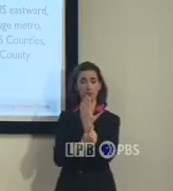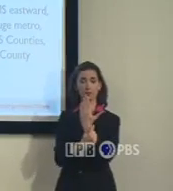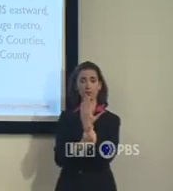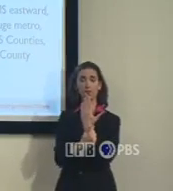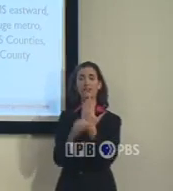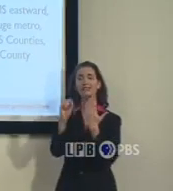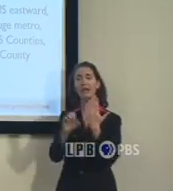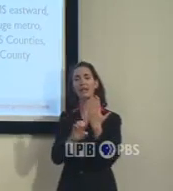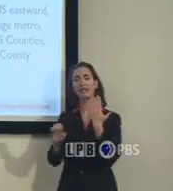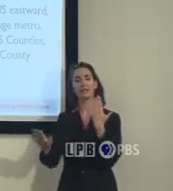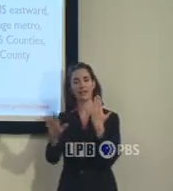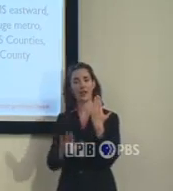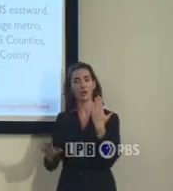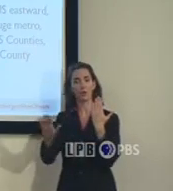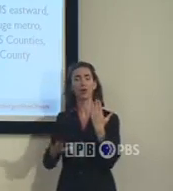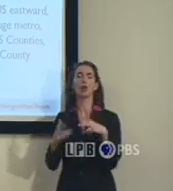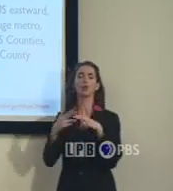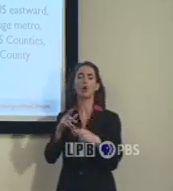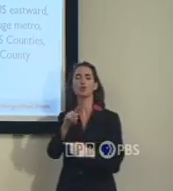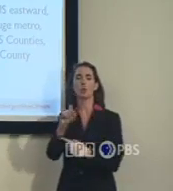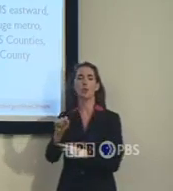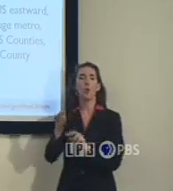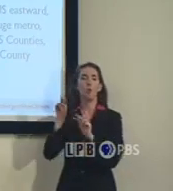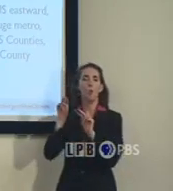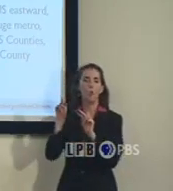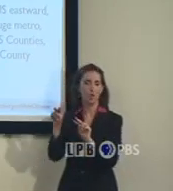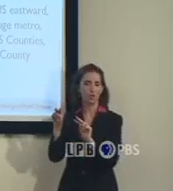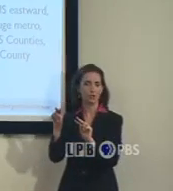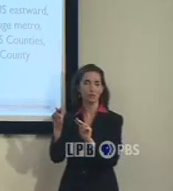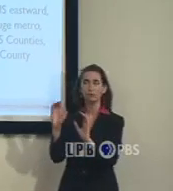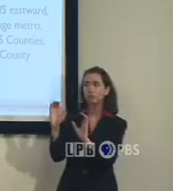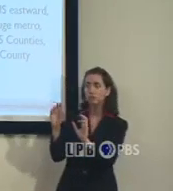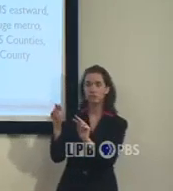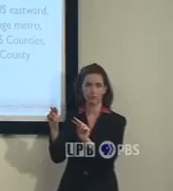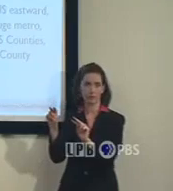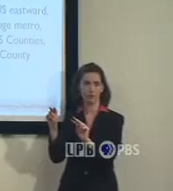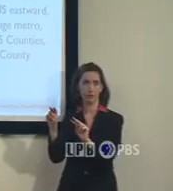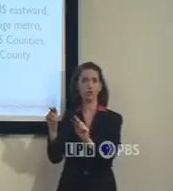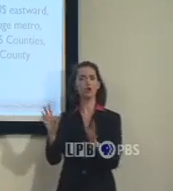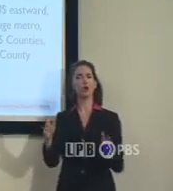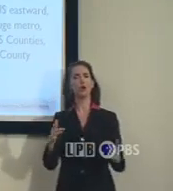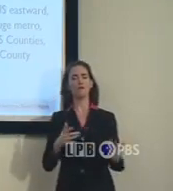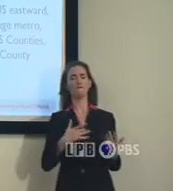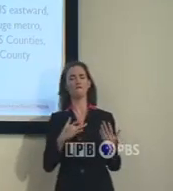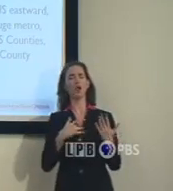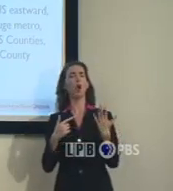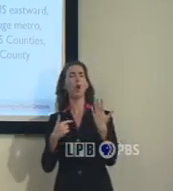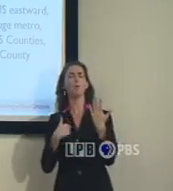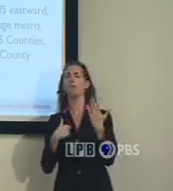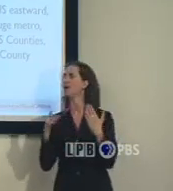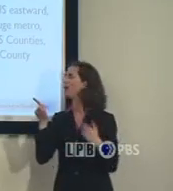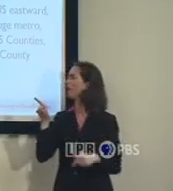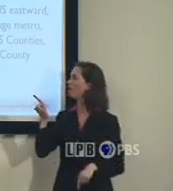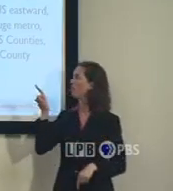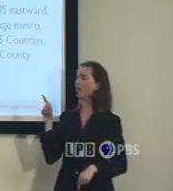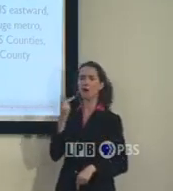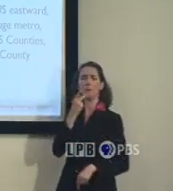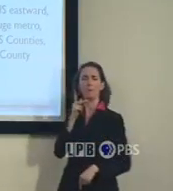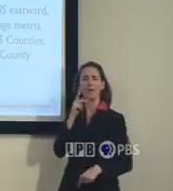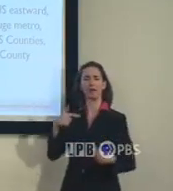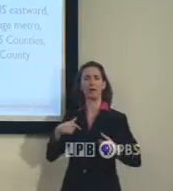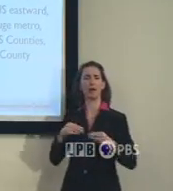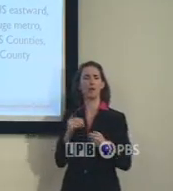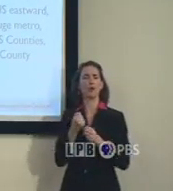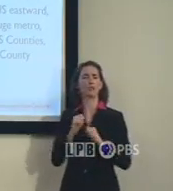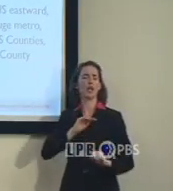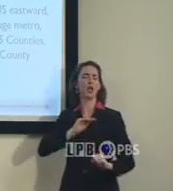a tropical storm watch. Now, even though that you may feel like you're just over in the area there in the pink, does